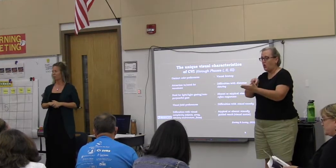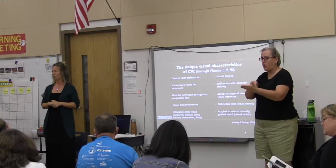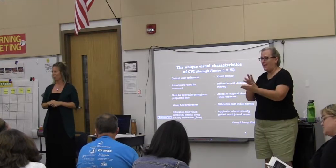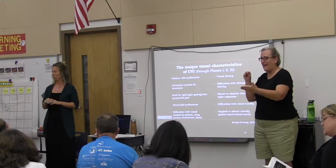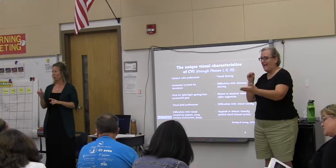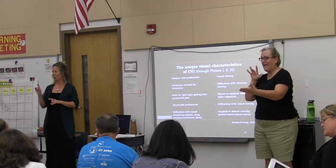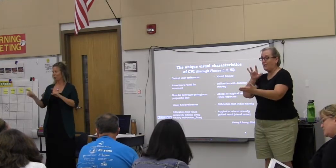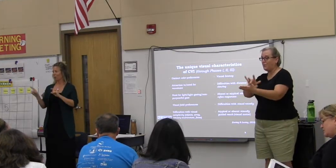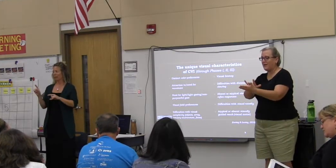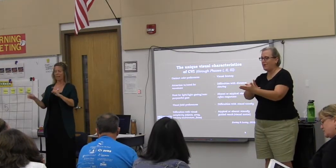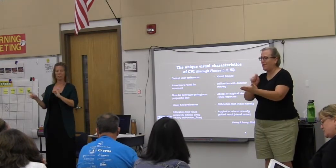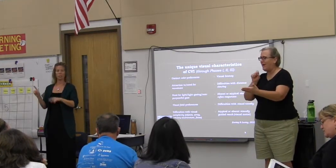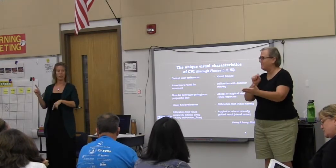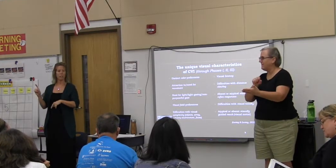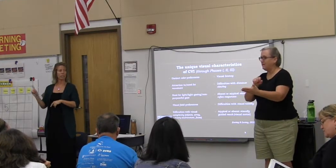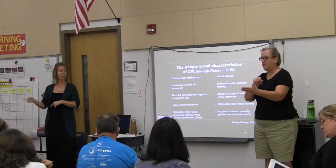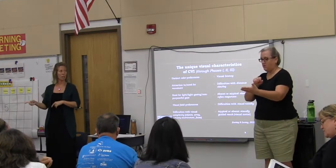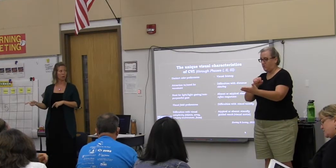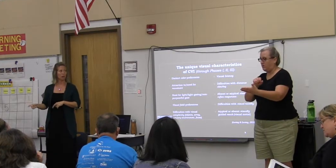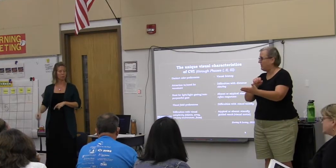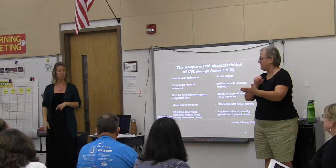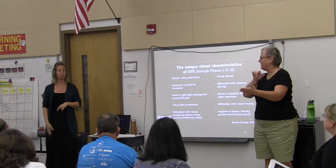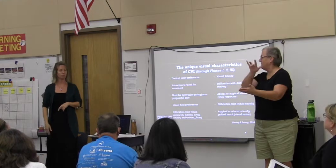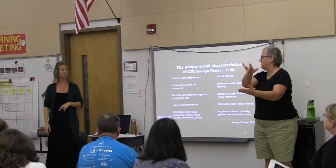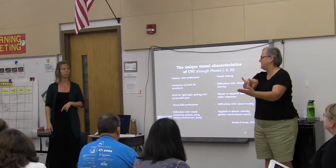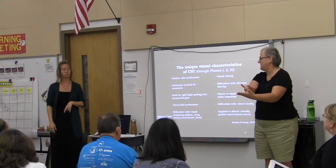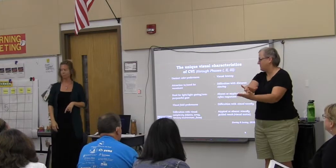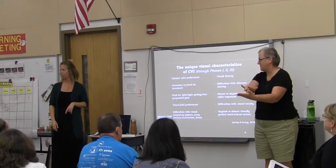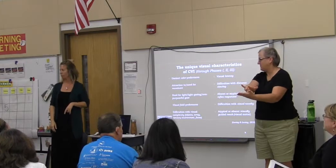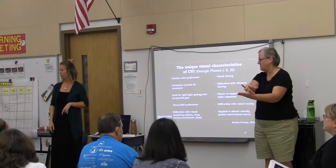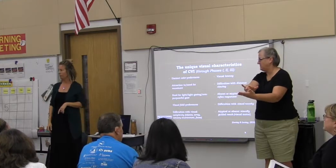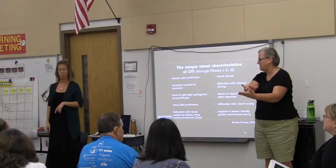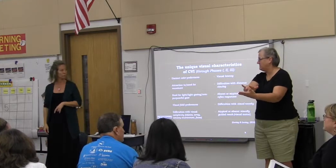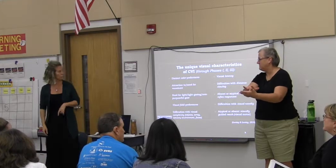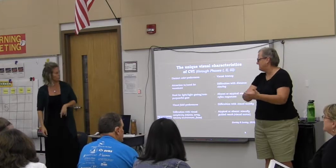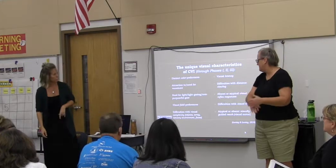So this is where both of our little guys are, Jaden and Johan.